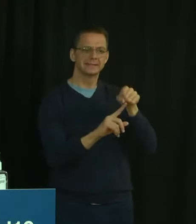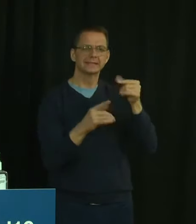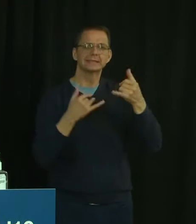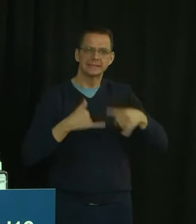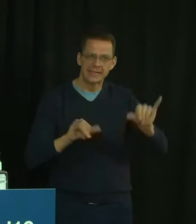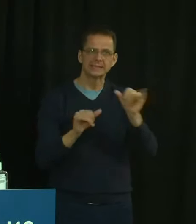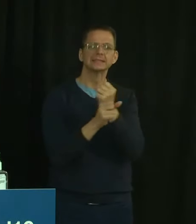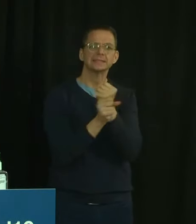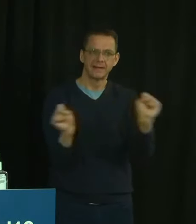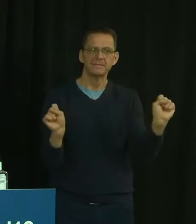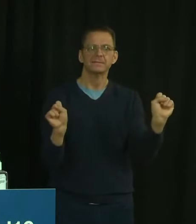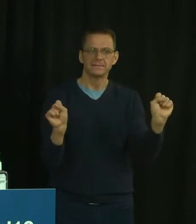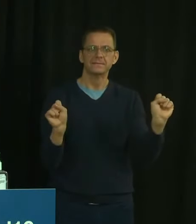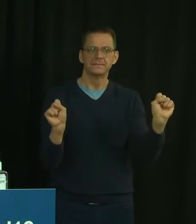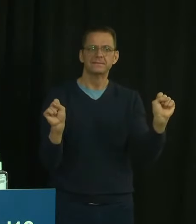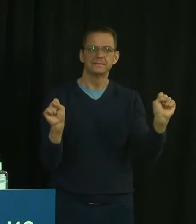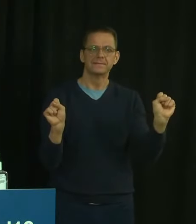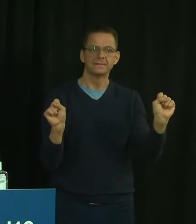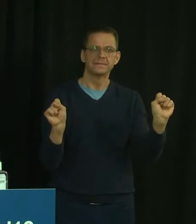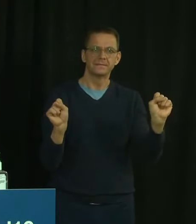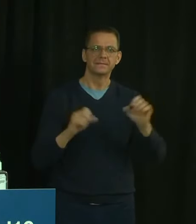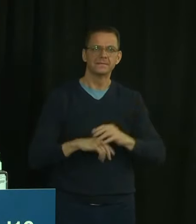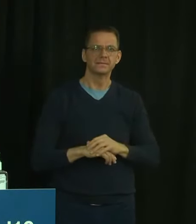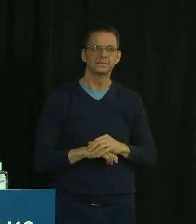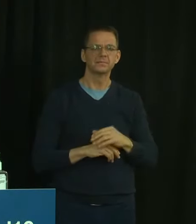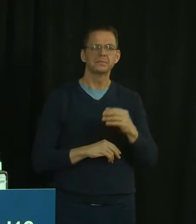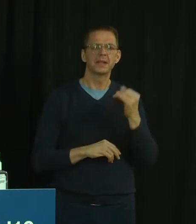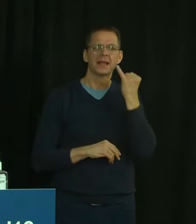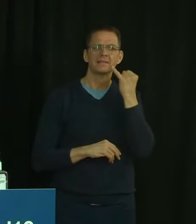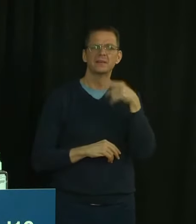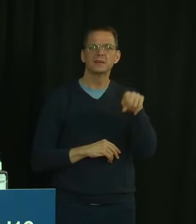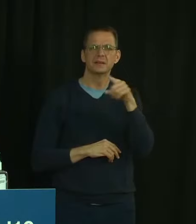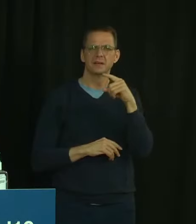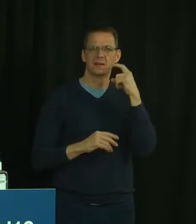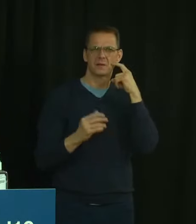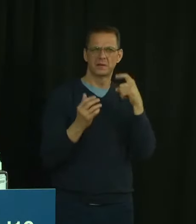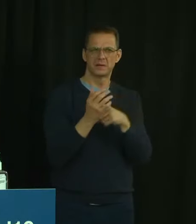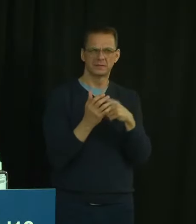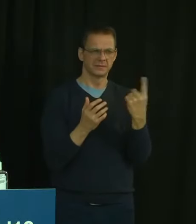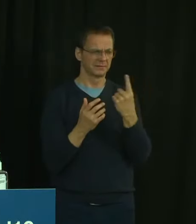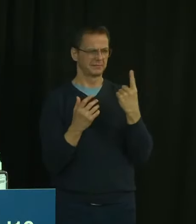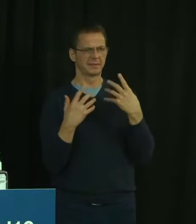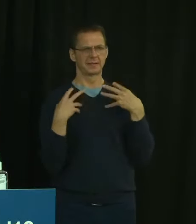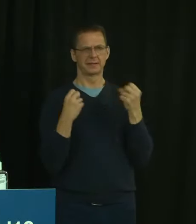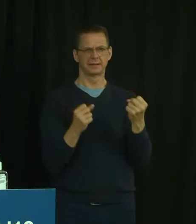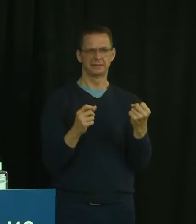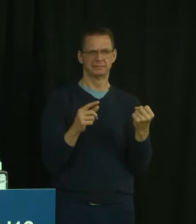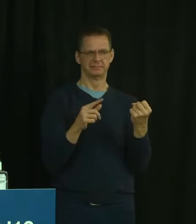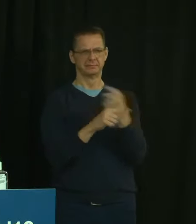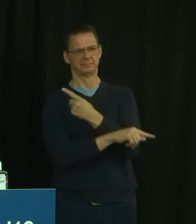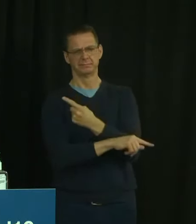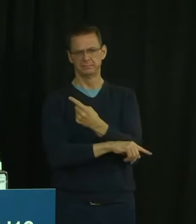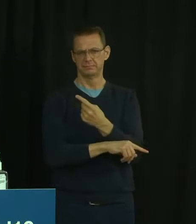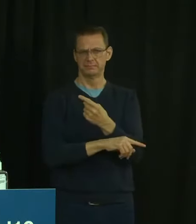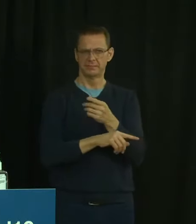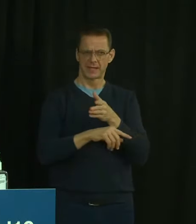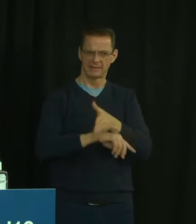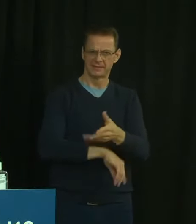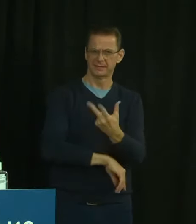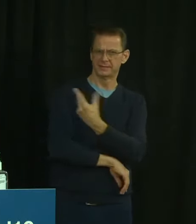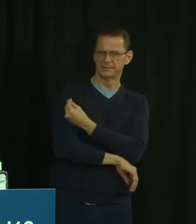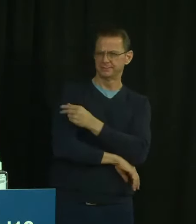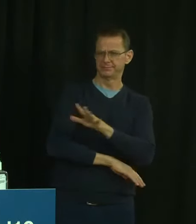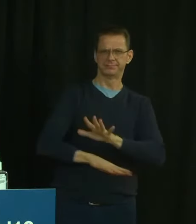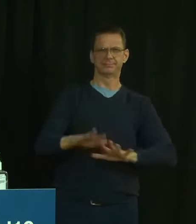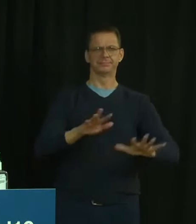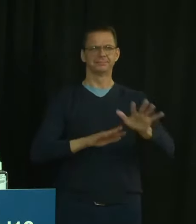they experience health concerns. We will continue monitoring the emerging evidence around this issue. We will